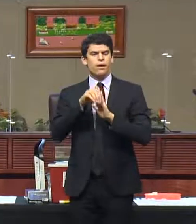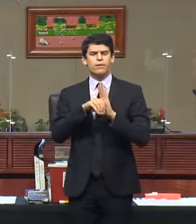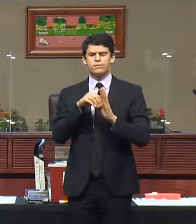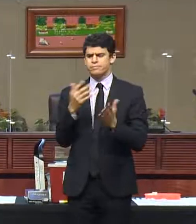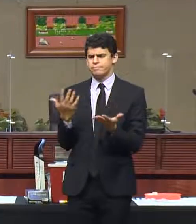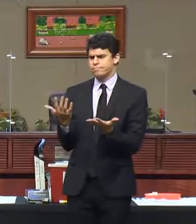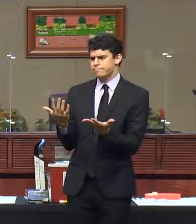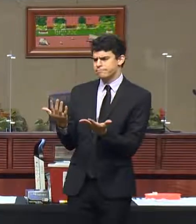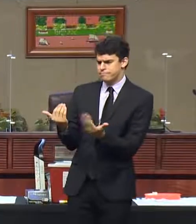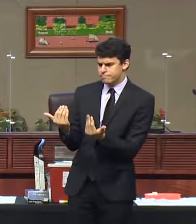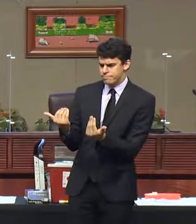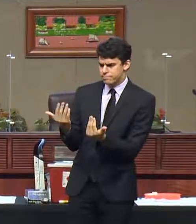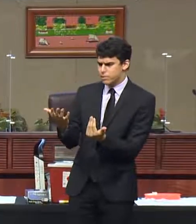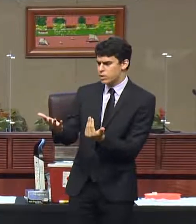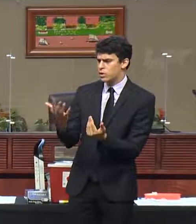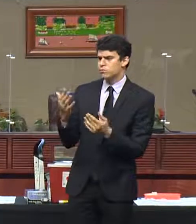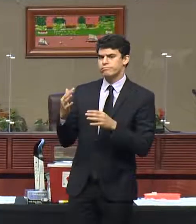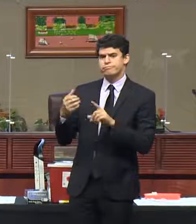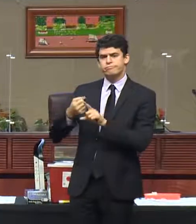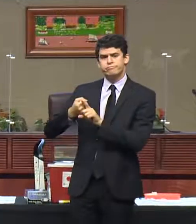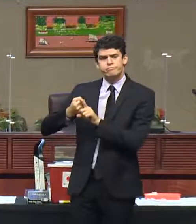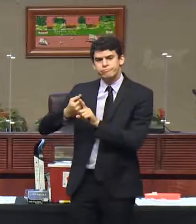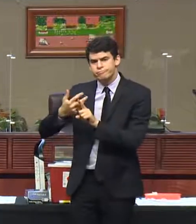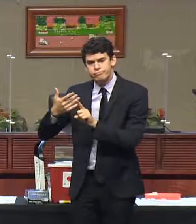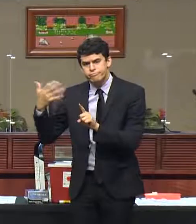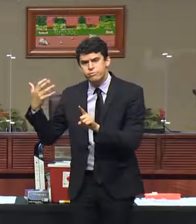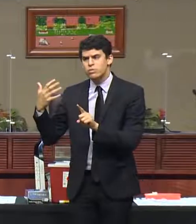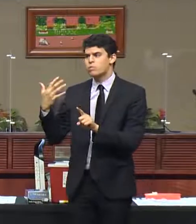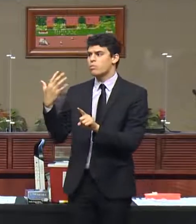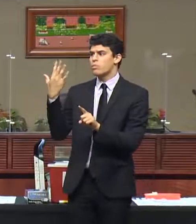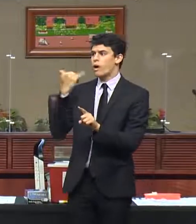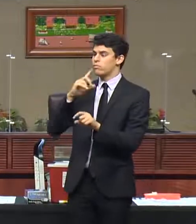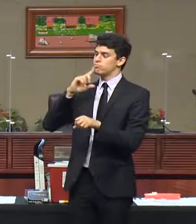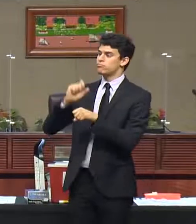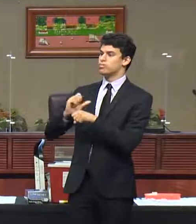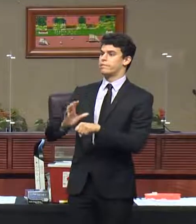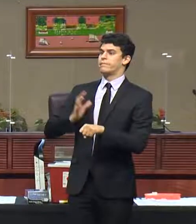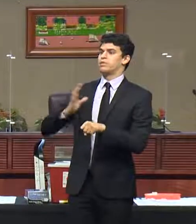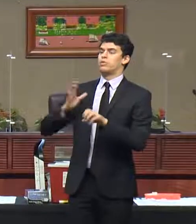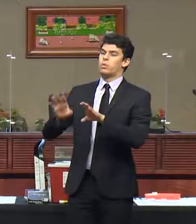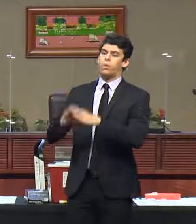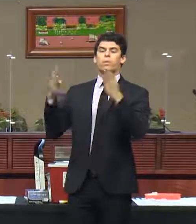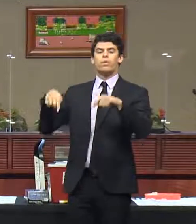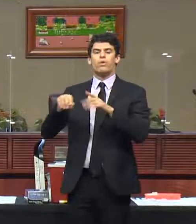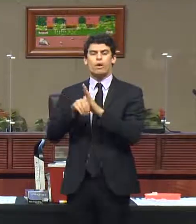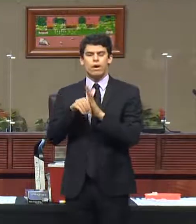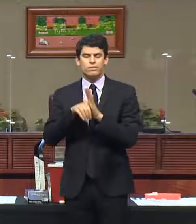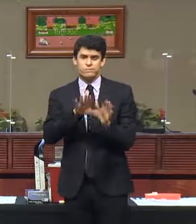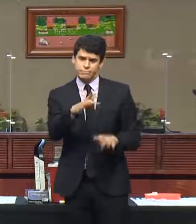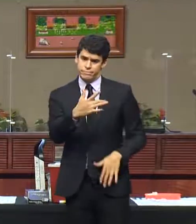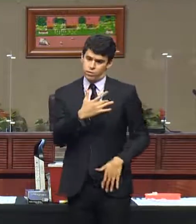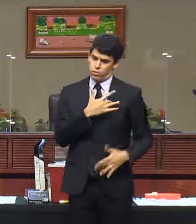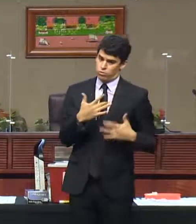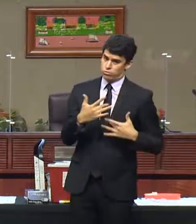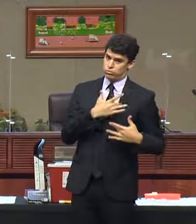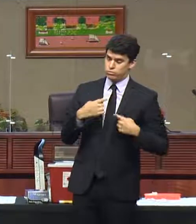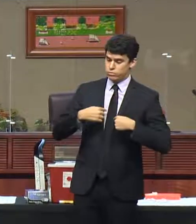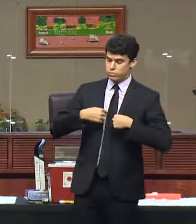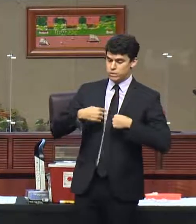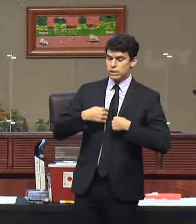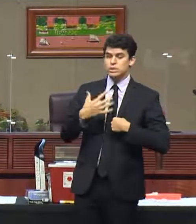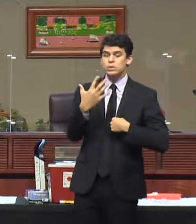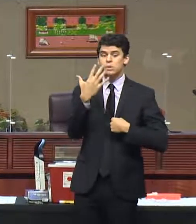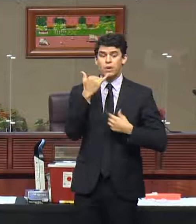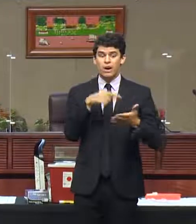little more explanation about why you're doing that. The one thing that concerns me from the data that we've heard is